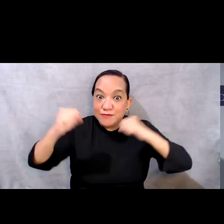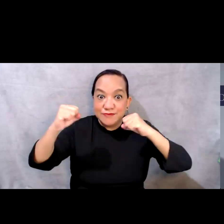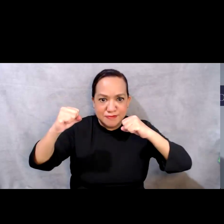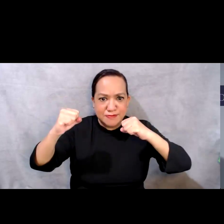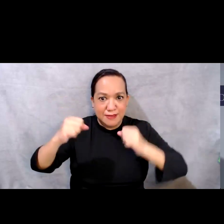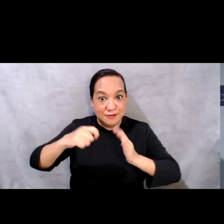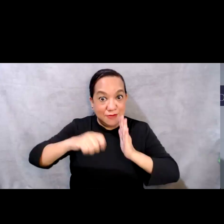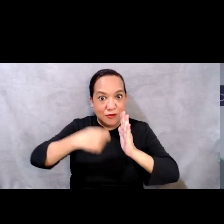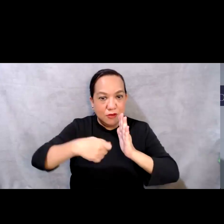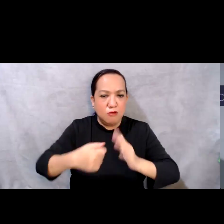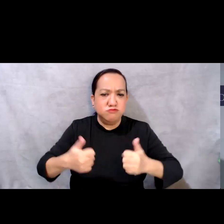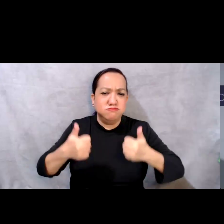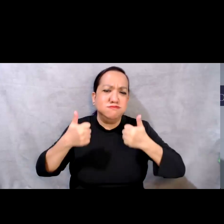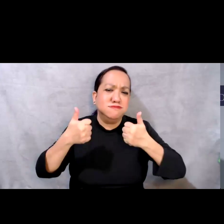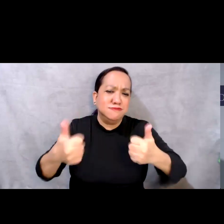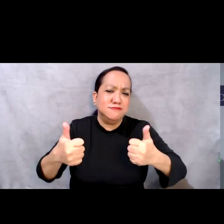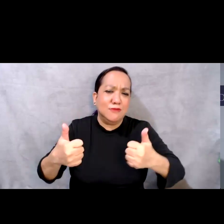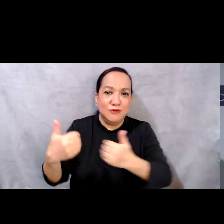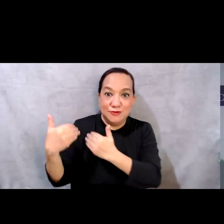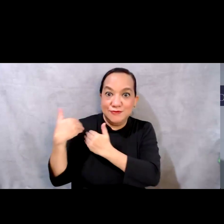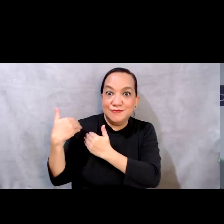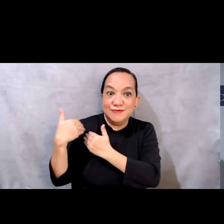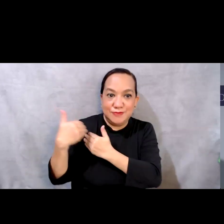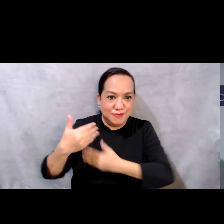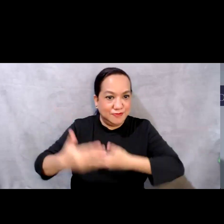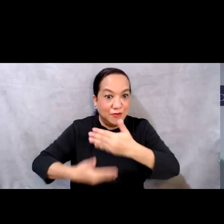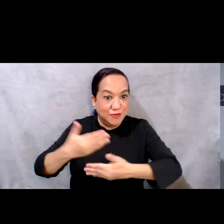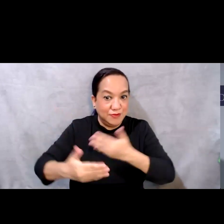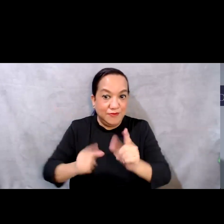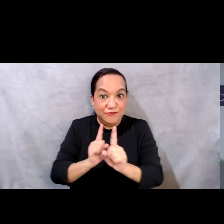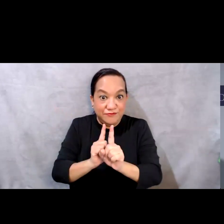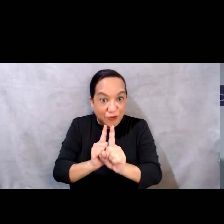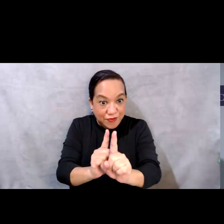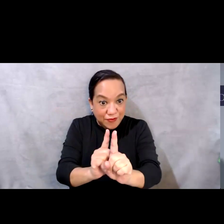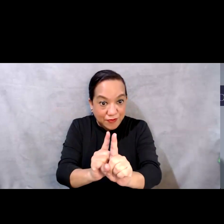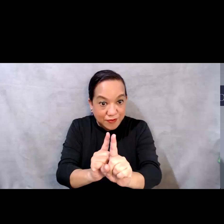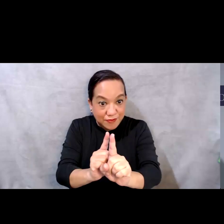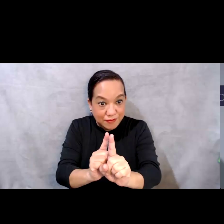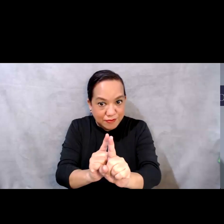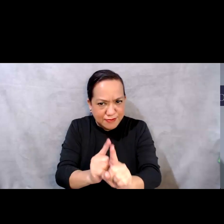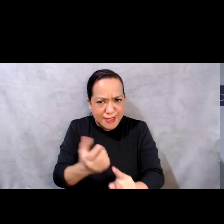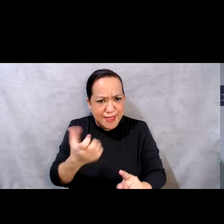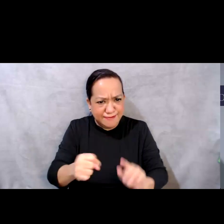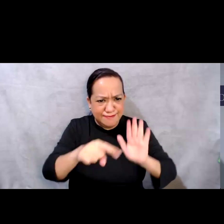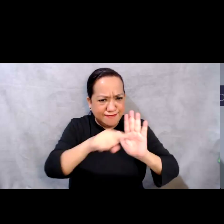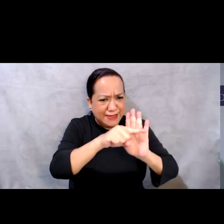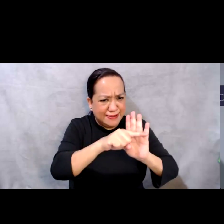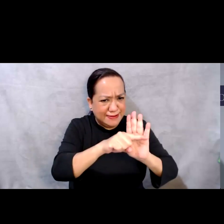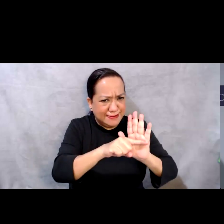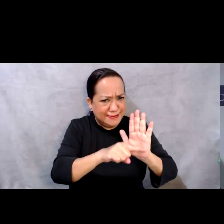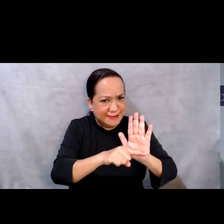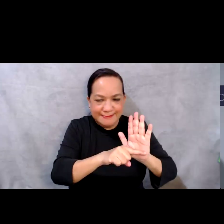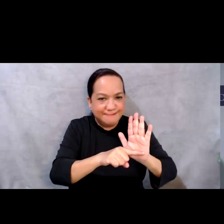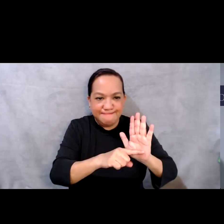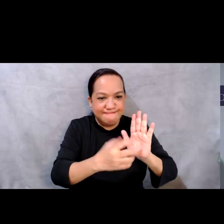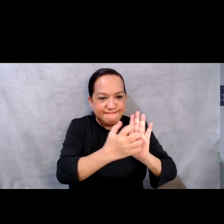sure that compliance was achieved and negative impacts were removed. And we have all of this in our submission. So I guess what I'm trying to say is that what makes an